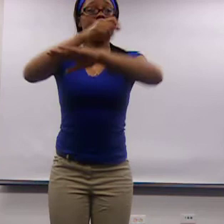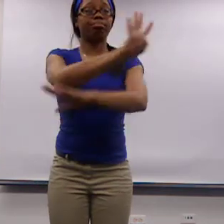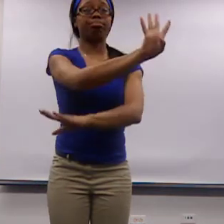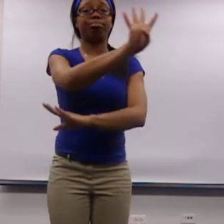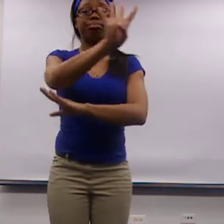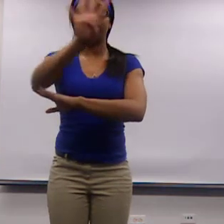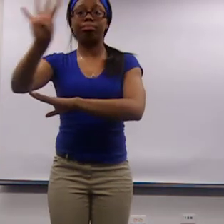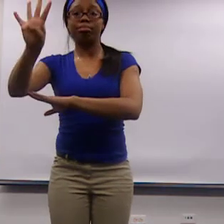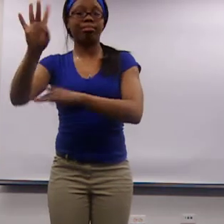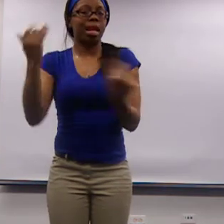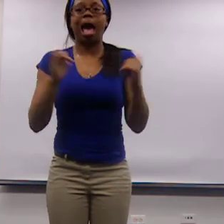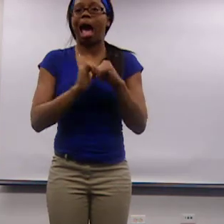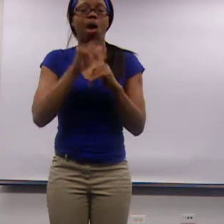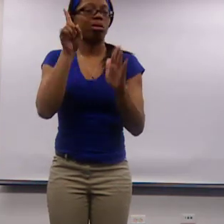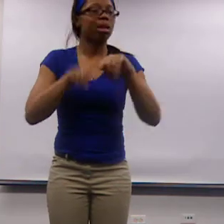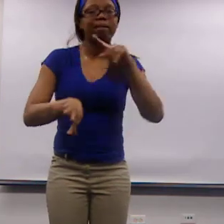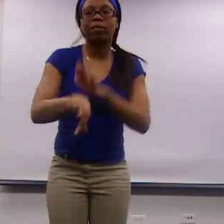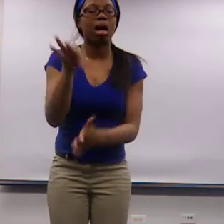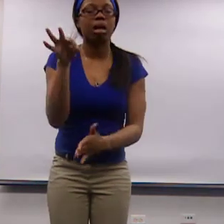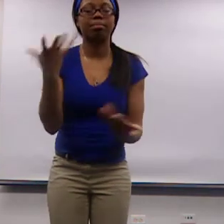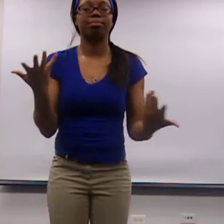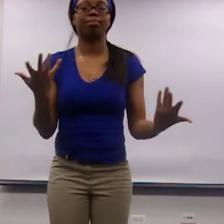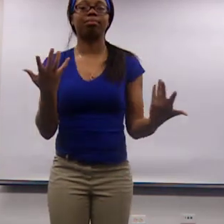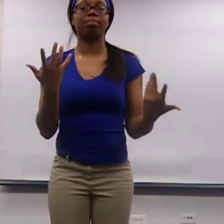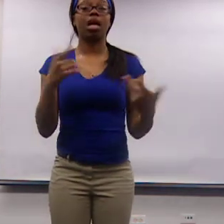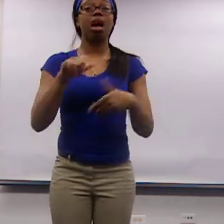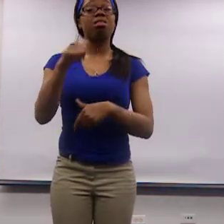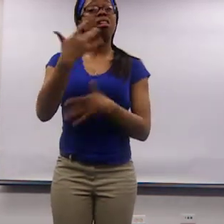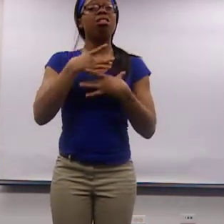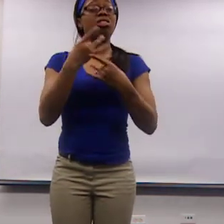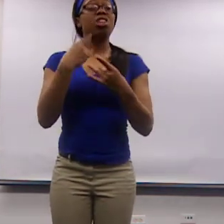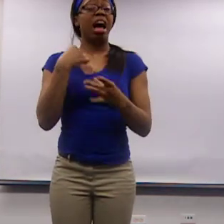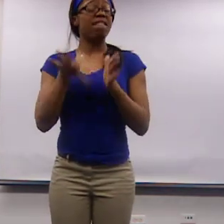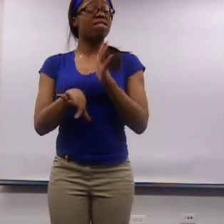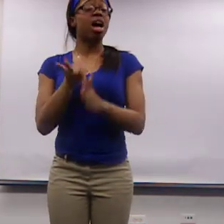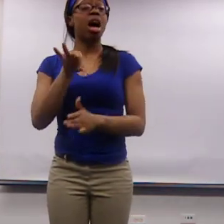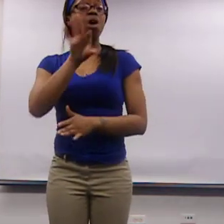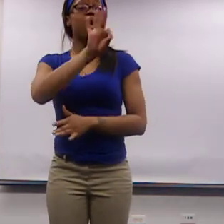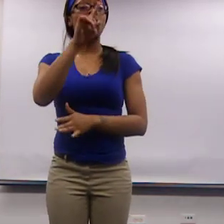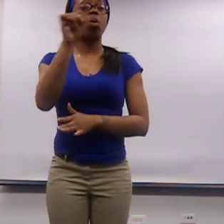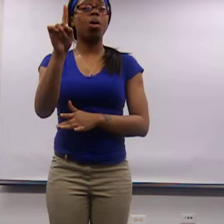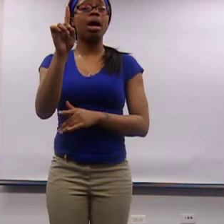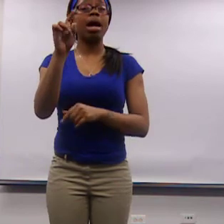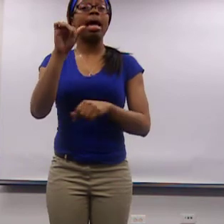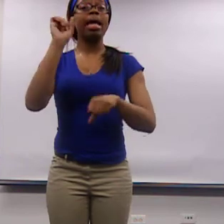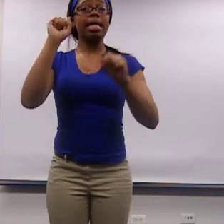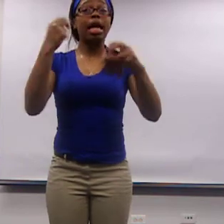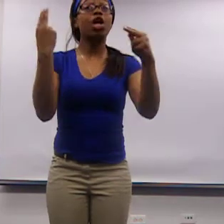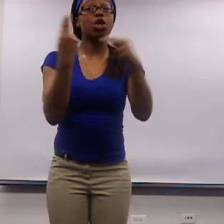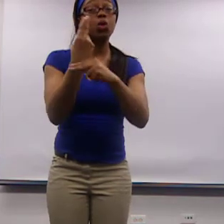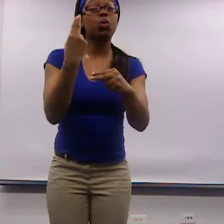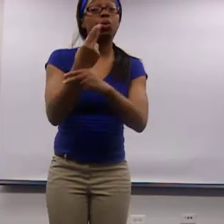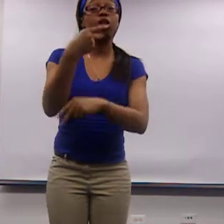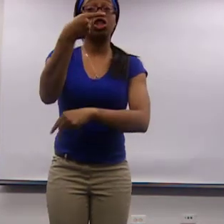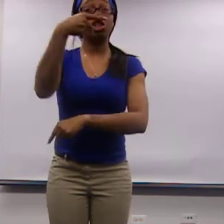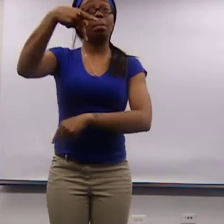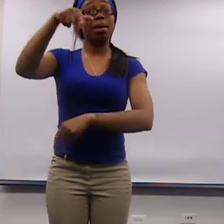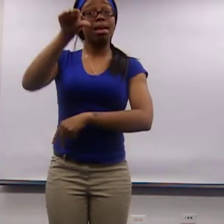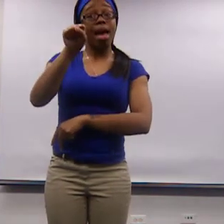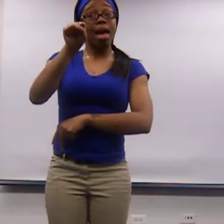Another interesting fact that I found was 911 can use your cell phone's GPS to calculate the longitude and the